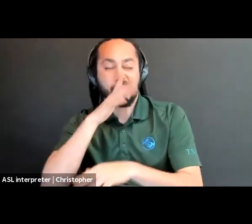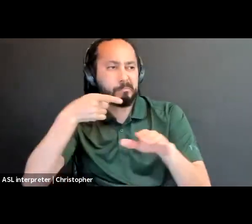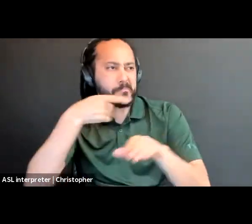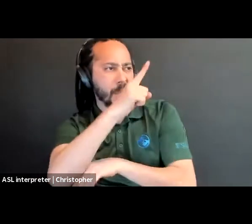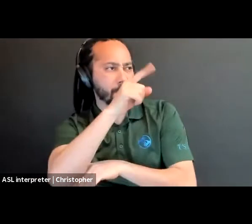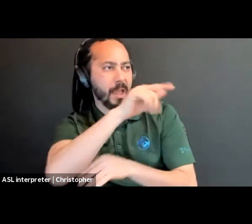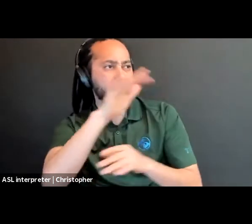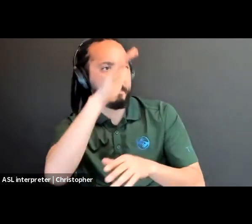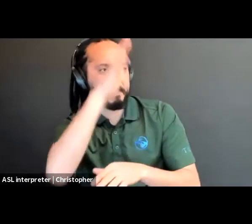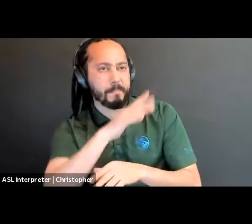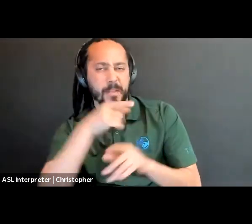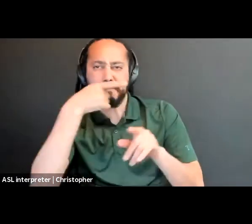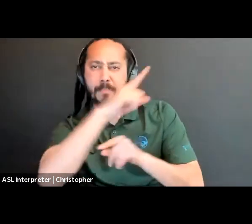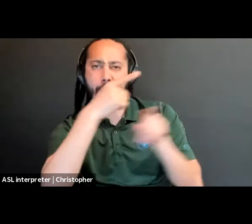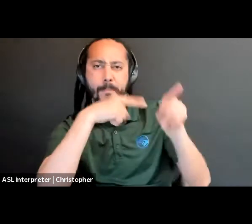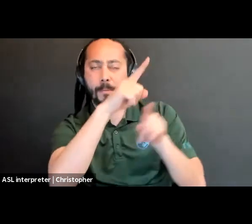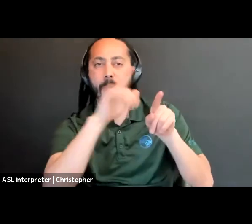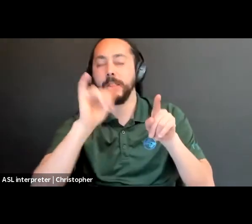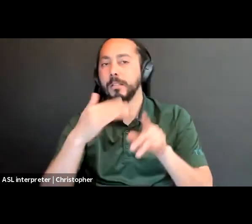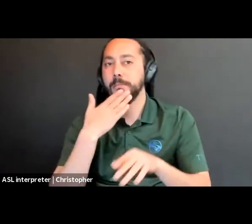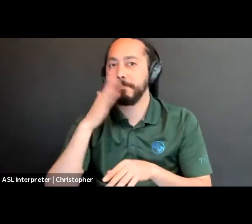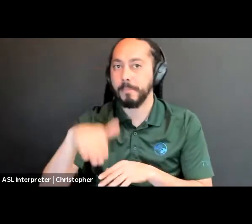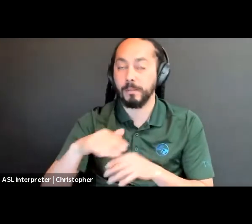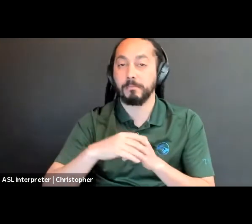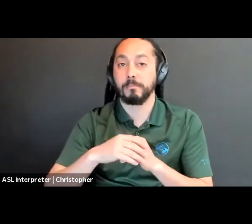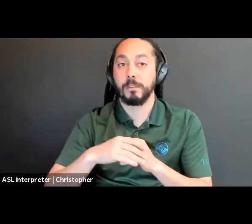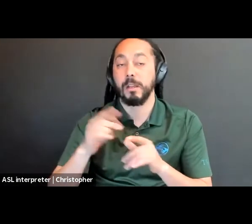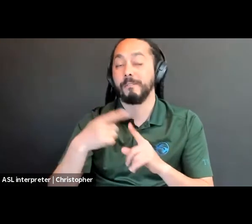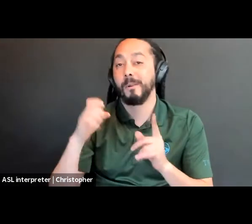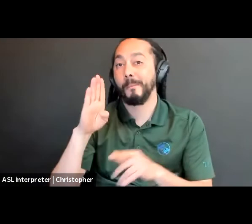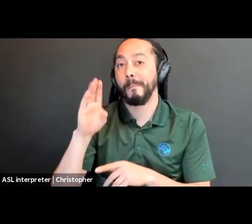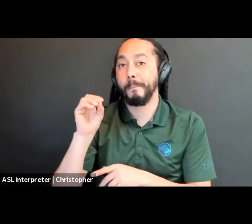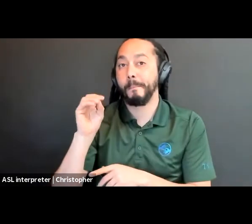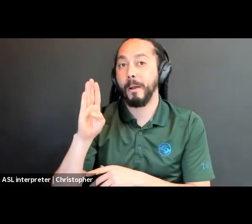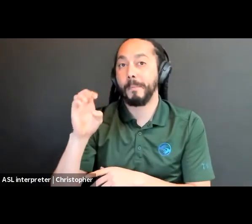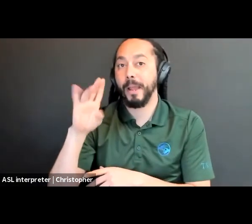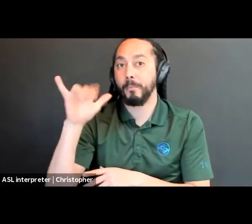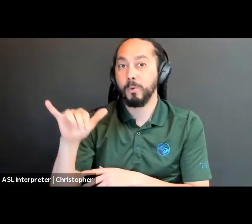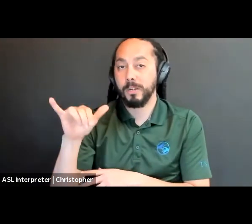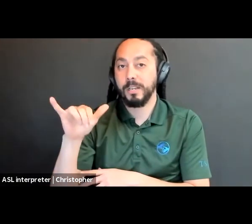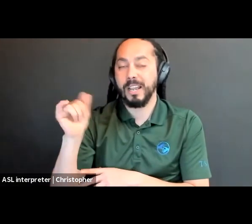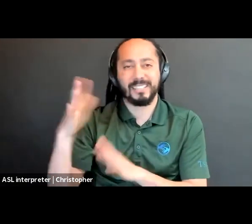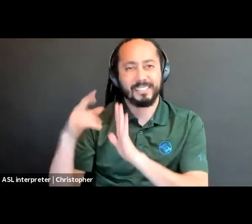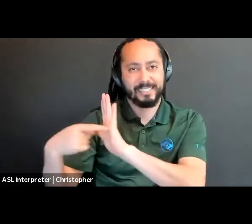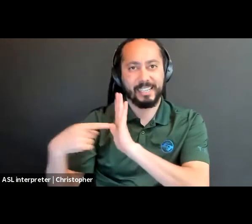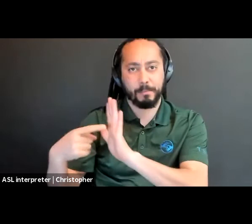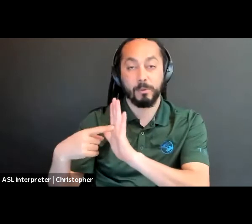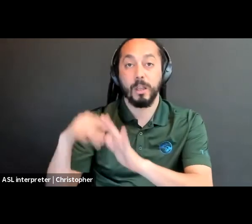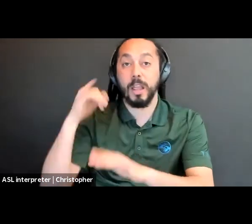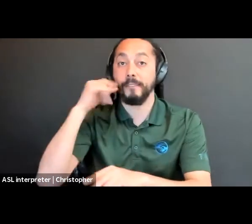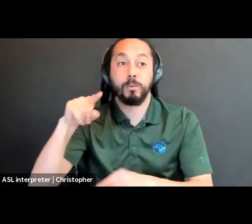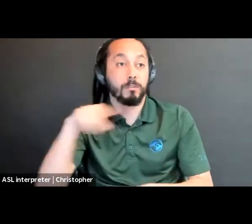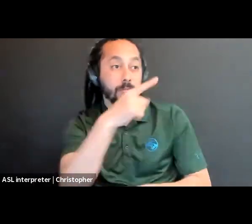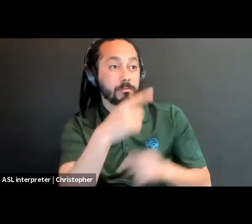fact, with the research suggests from Bob Emery and others that turning children against the other parent may be harmful in